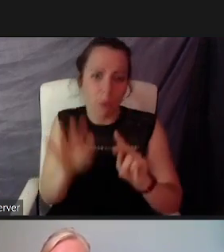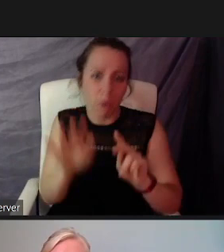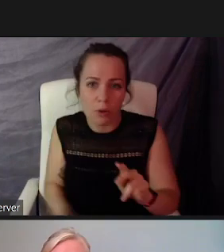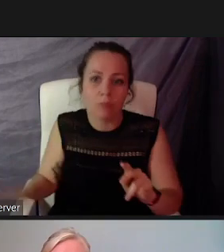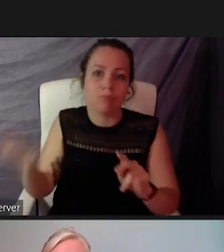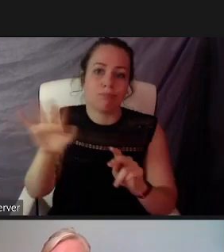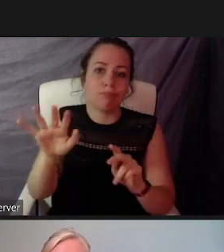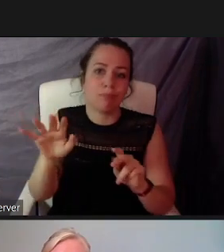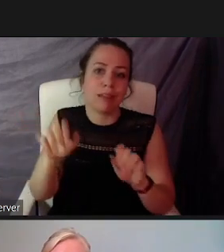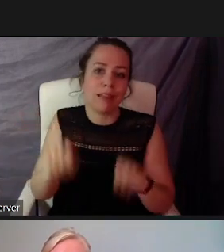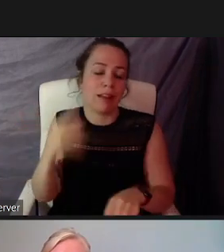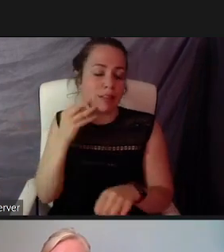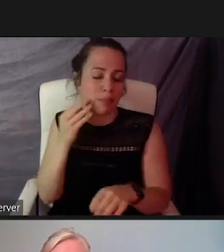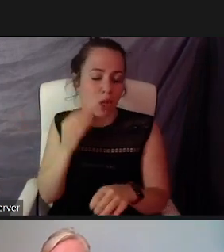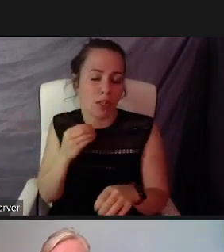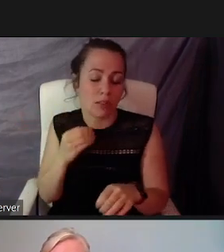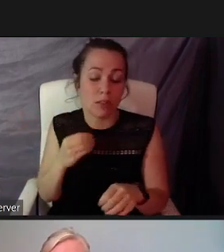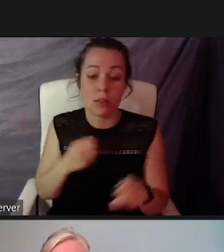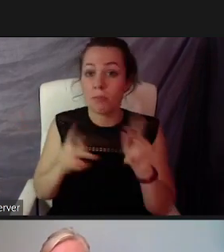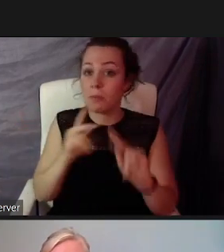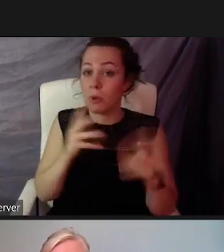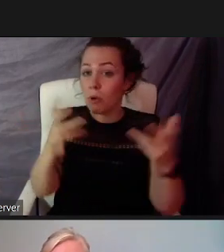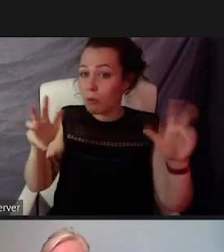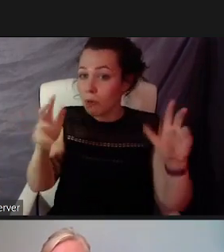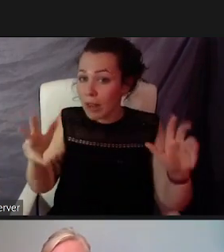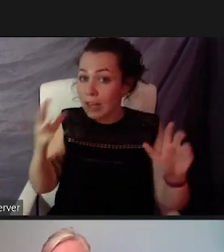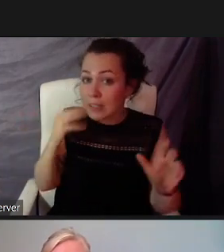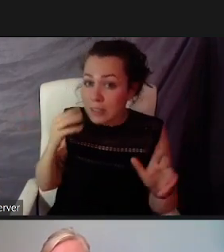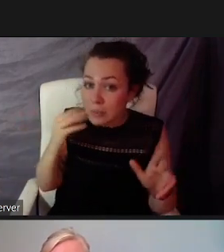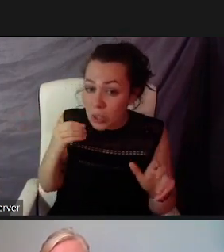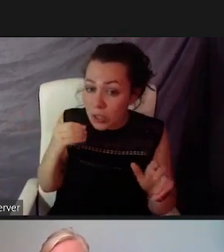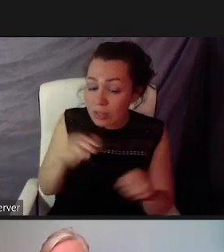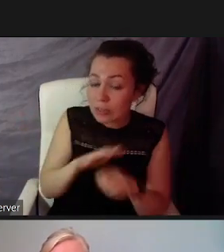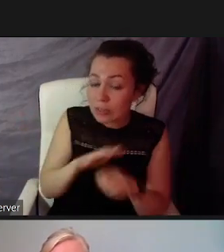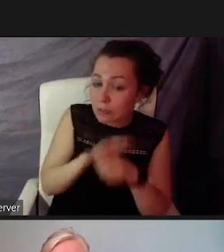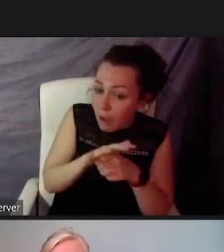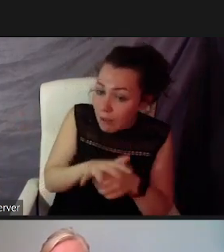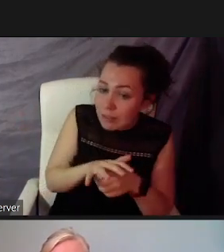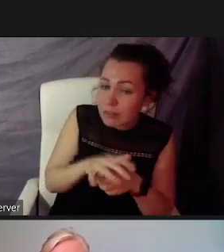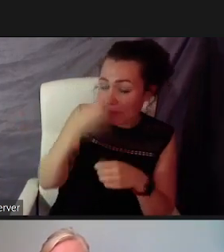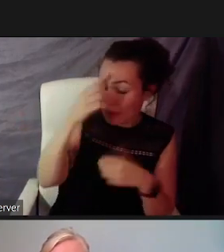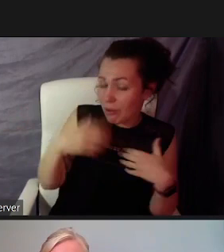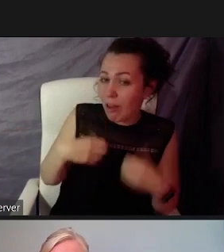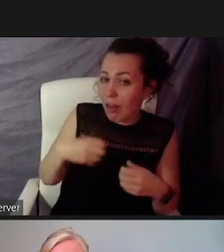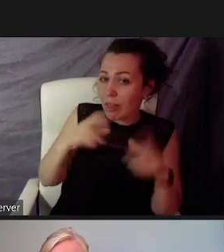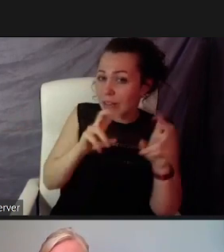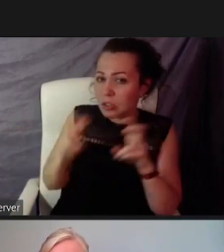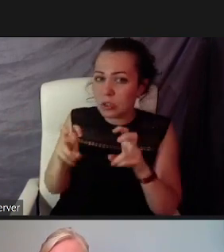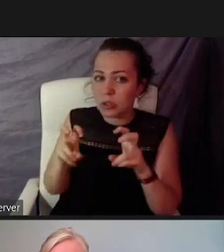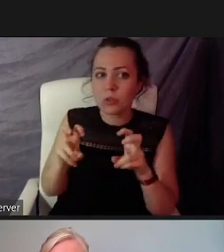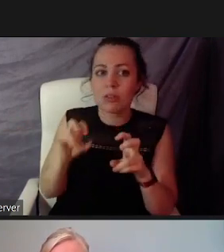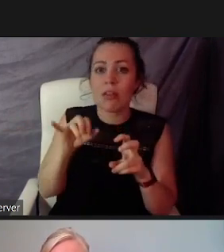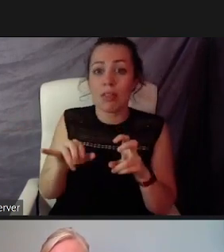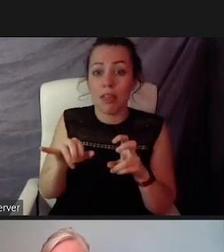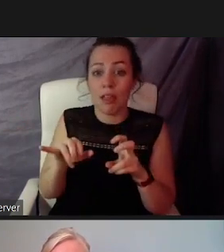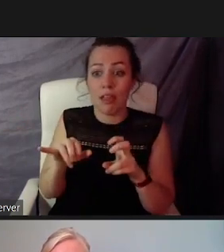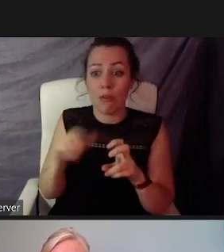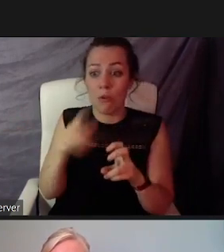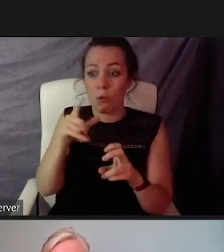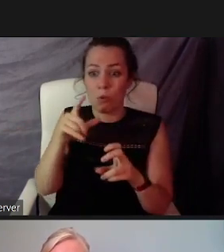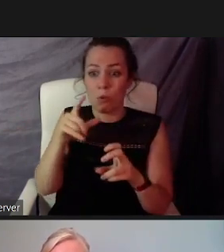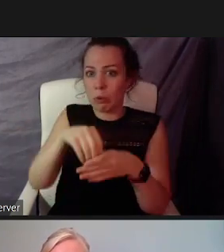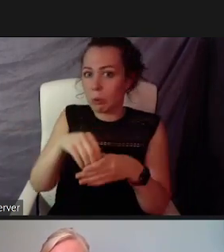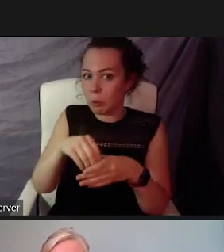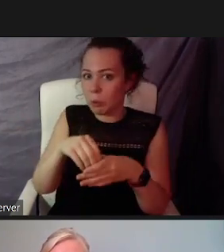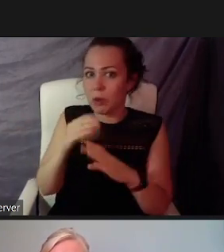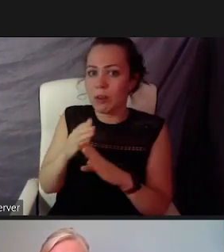vulnerable to experiencing mental health or stress during this time might include people who have pre-existing mental